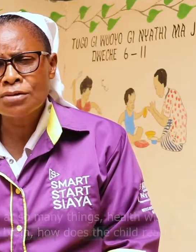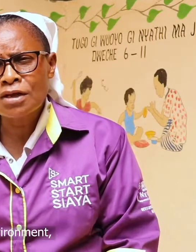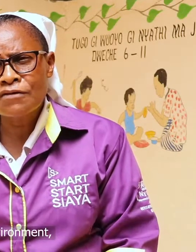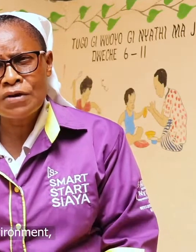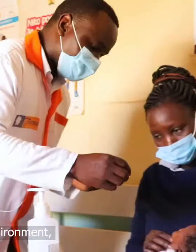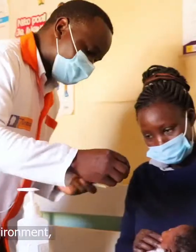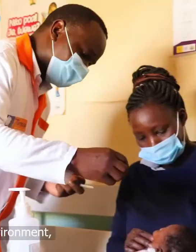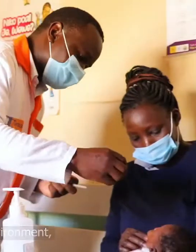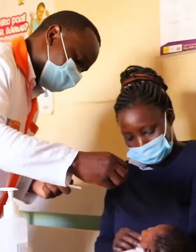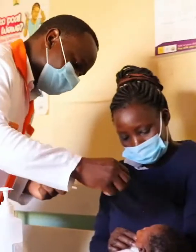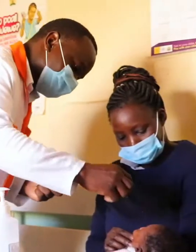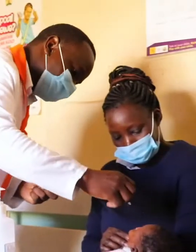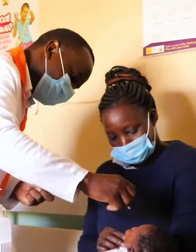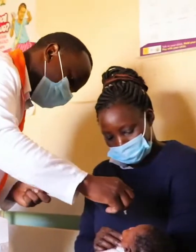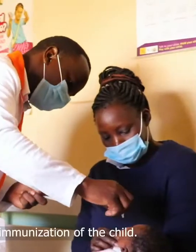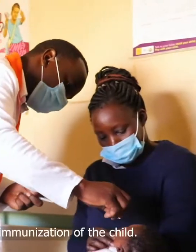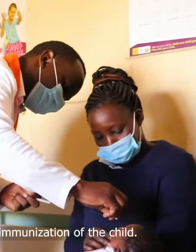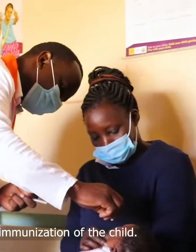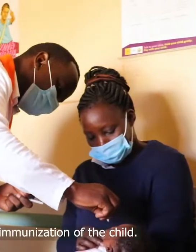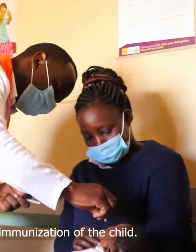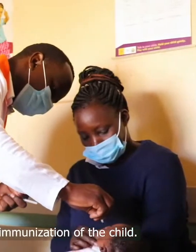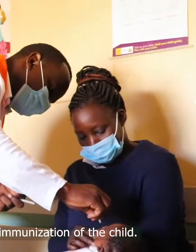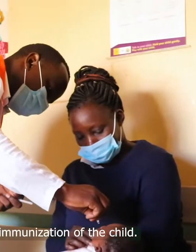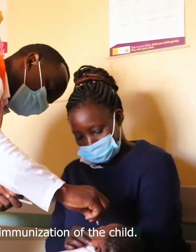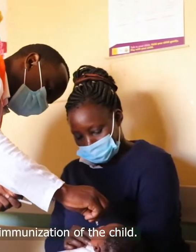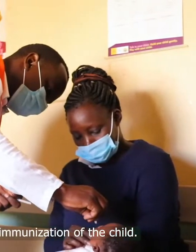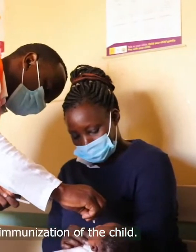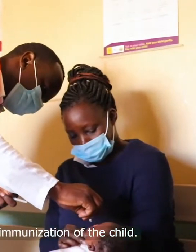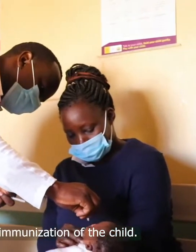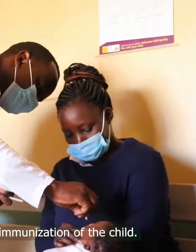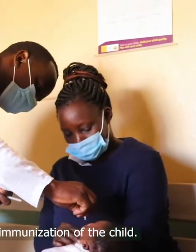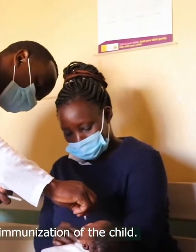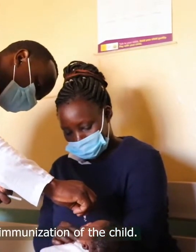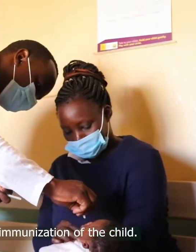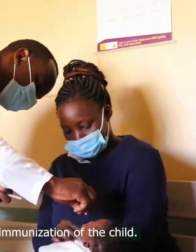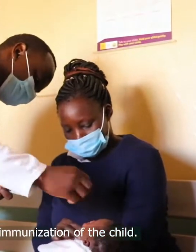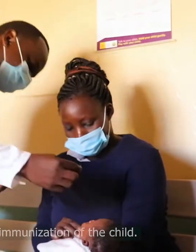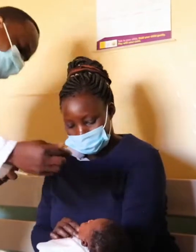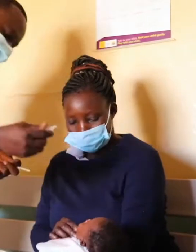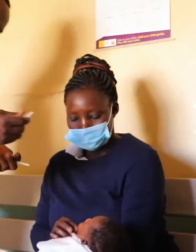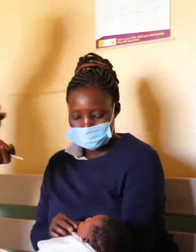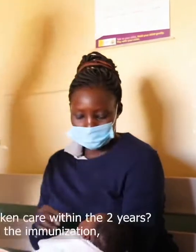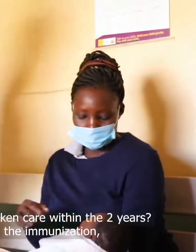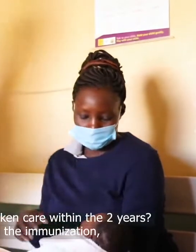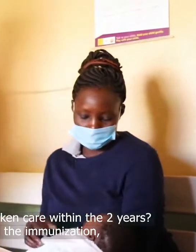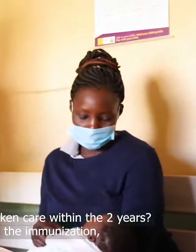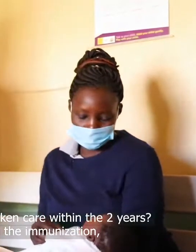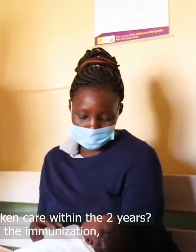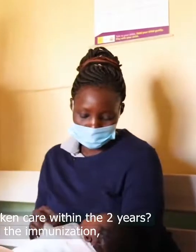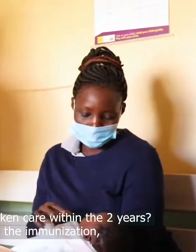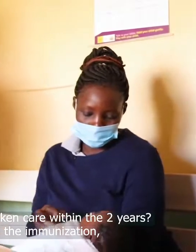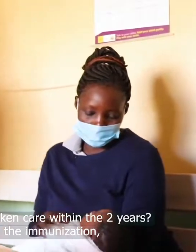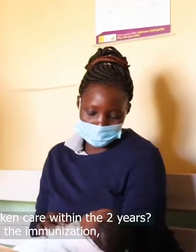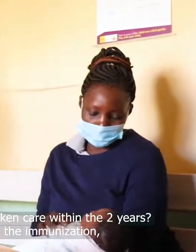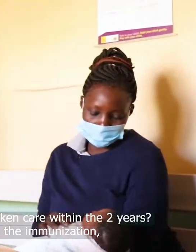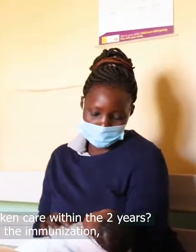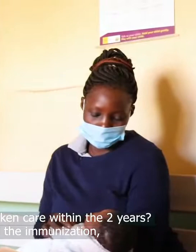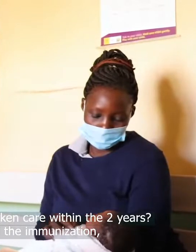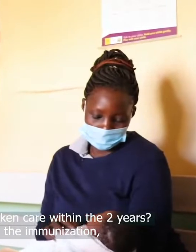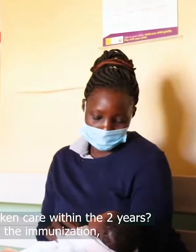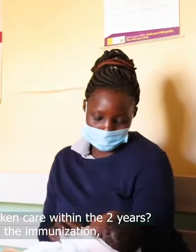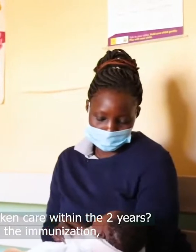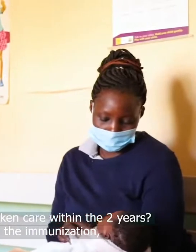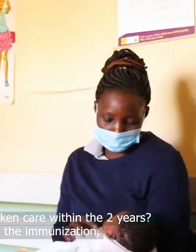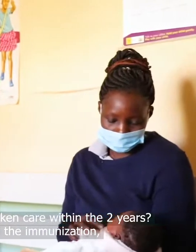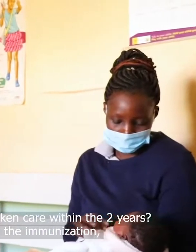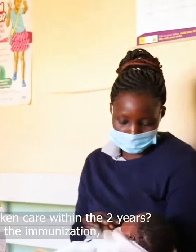child react to the environment. Along that, we are also looking at the immunization of the child. How is the child's health going